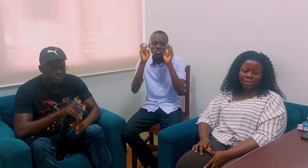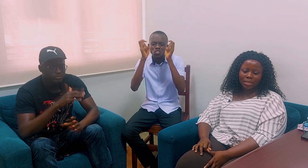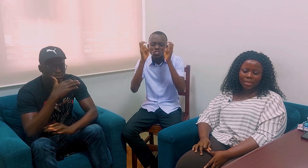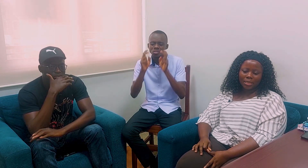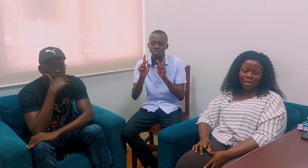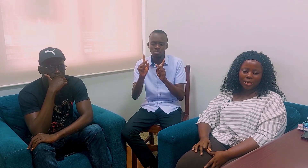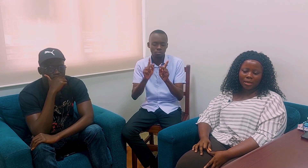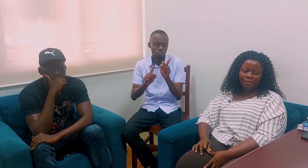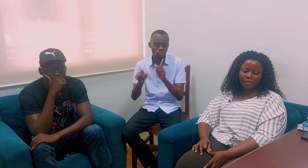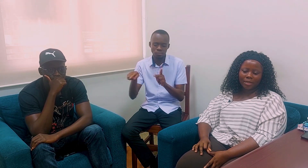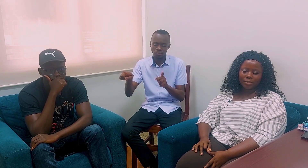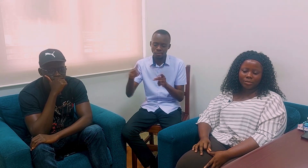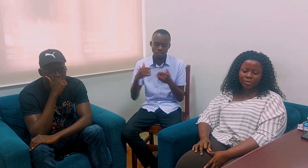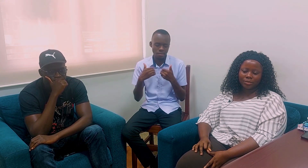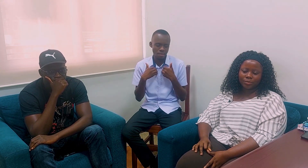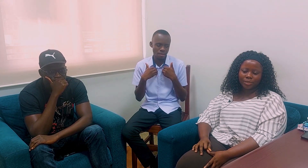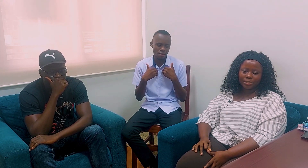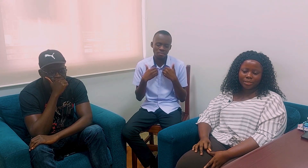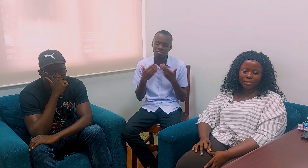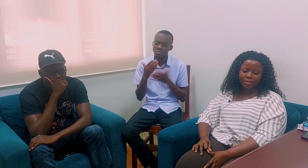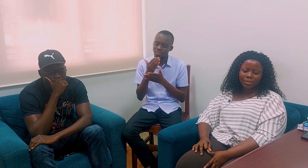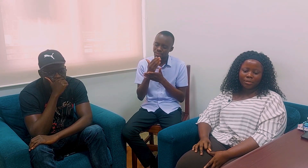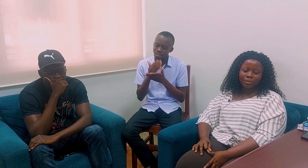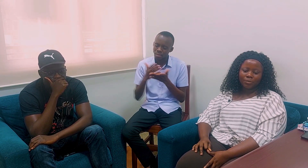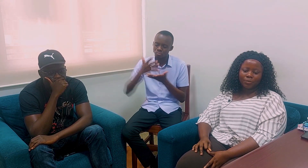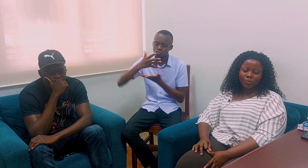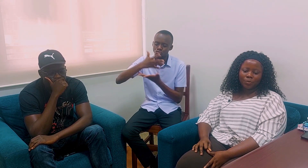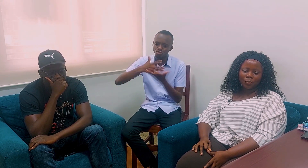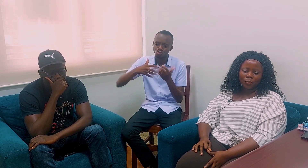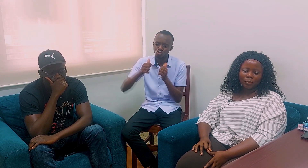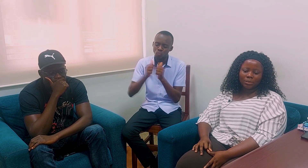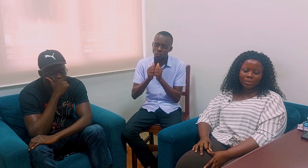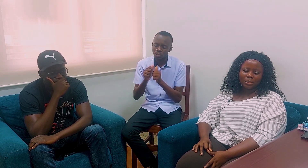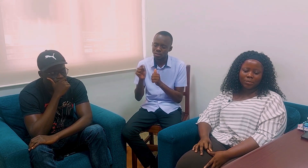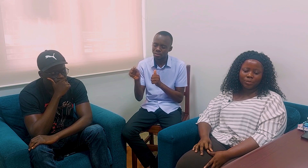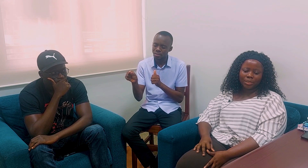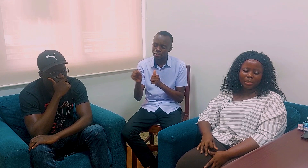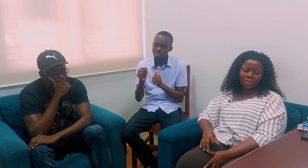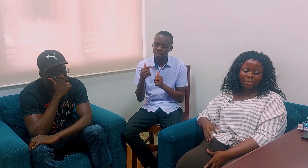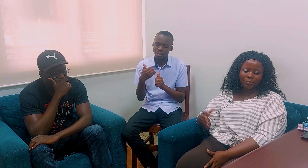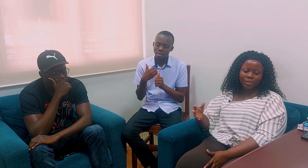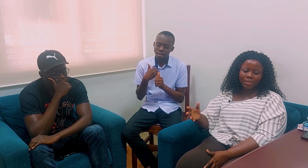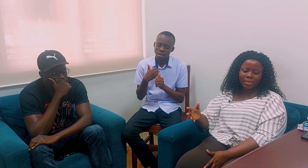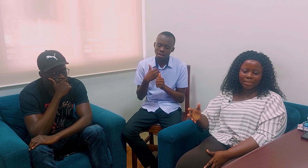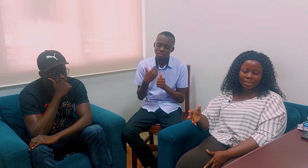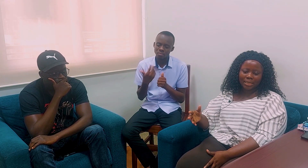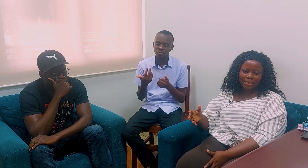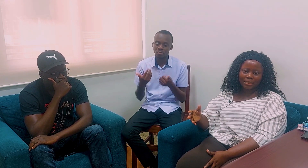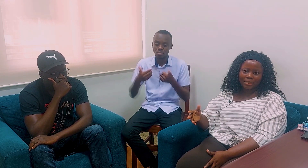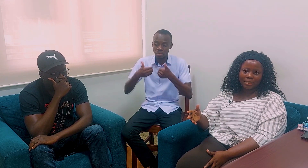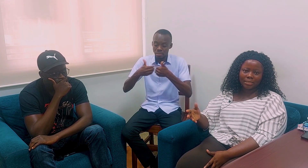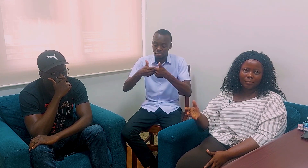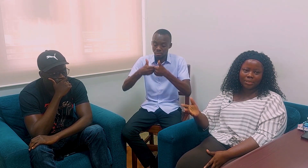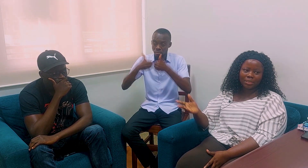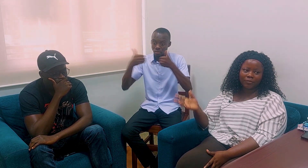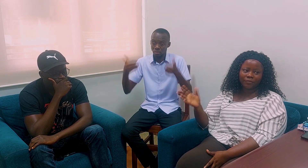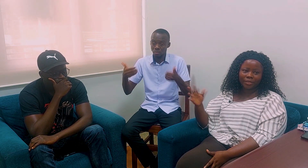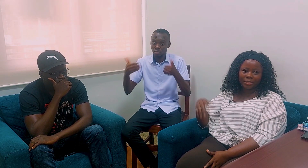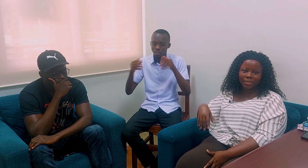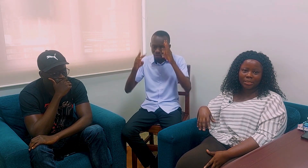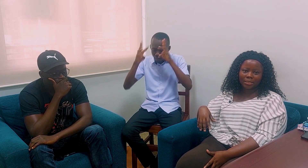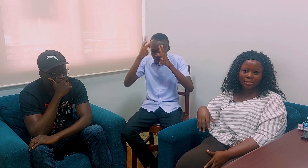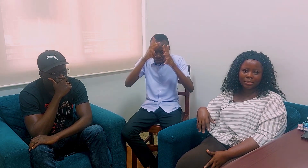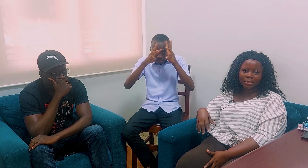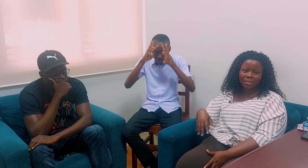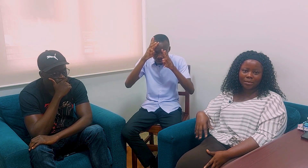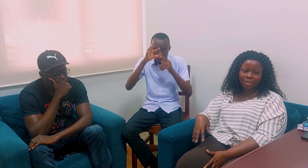would say I've had to deal with people dealing with separation anxiety, especially